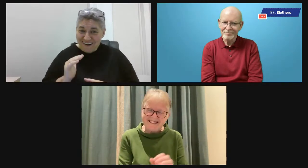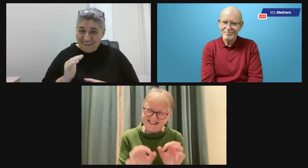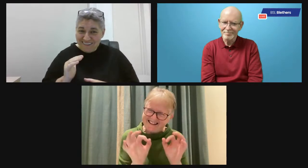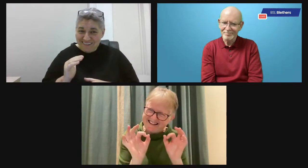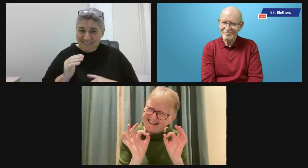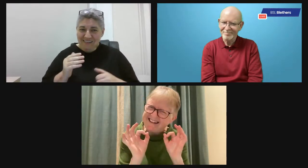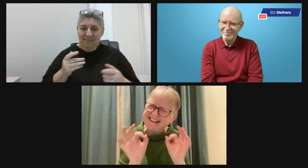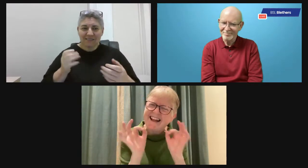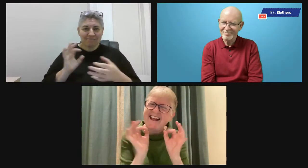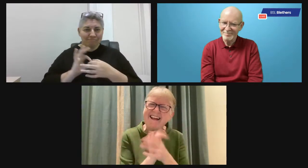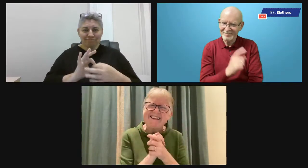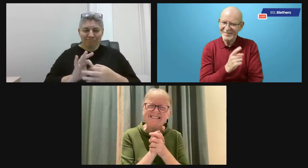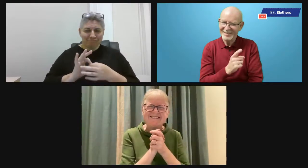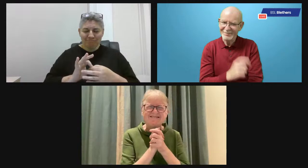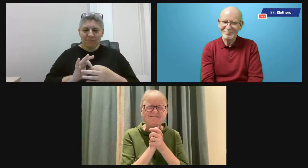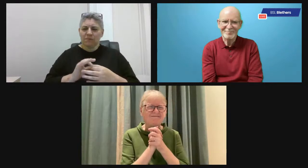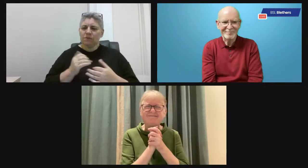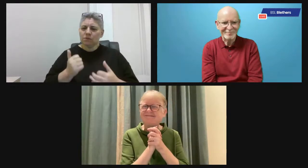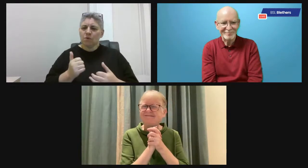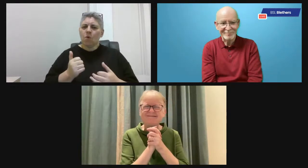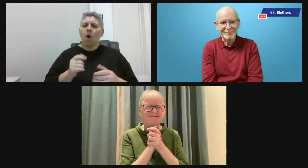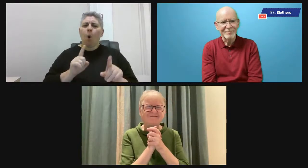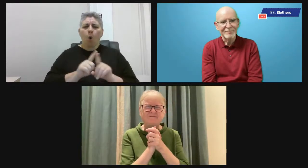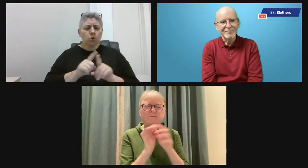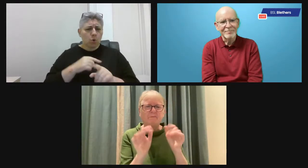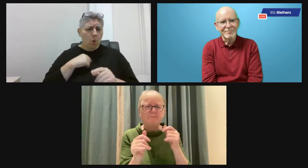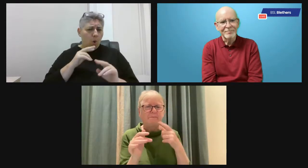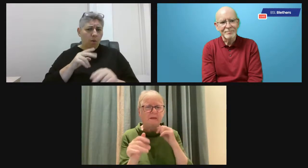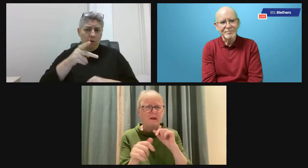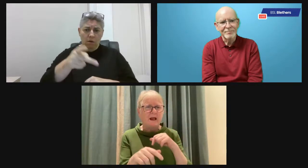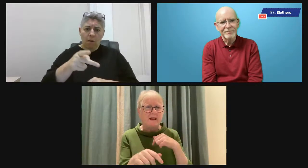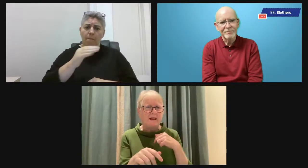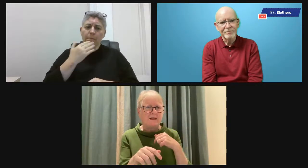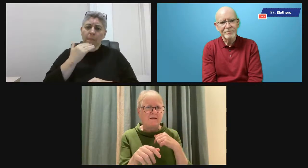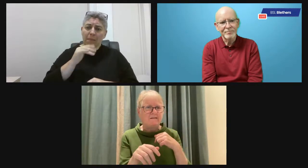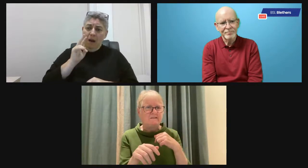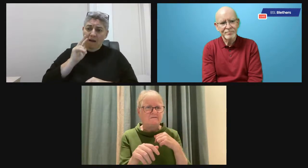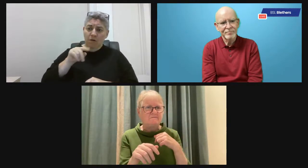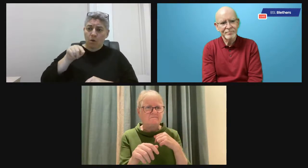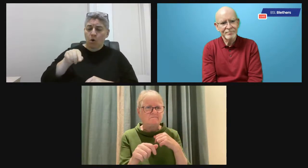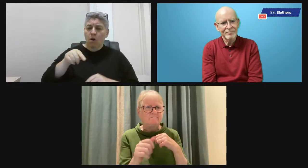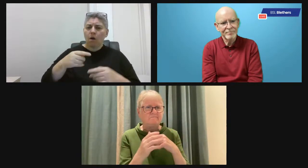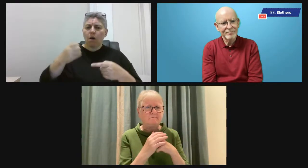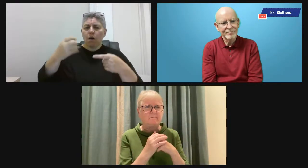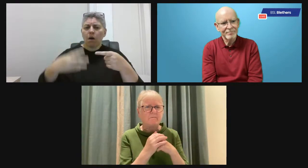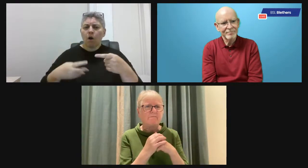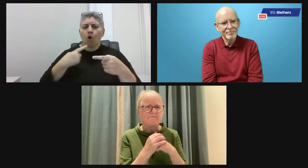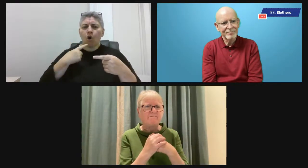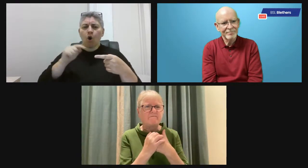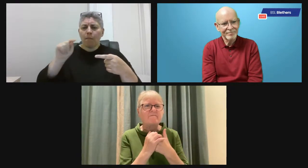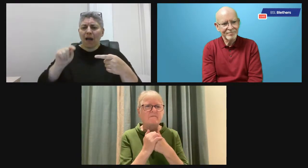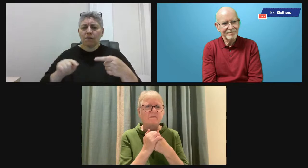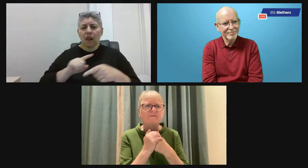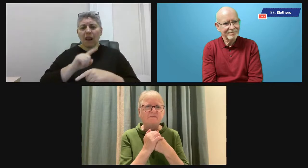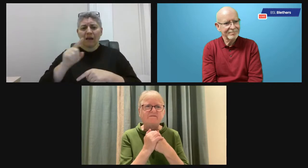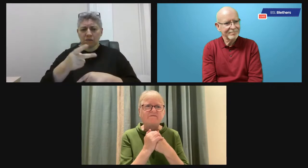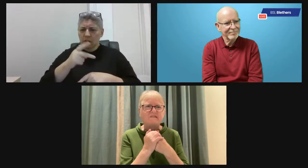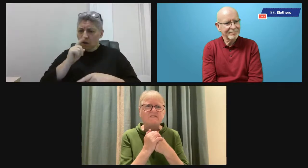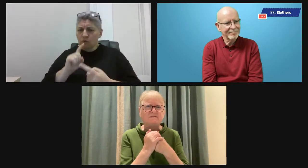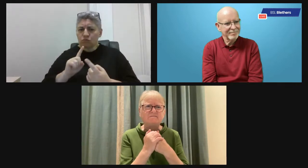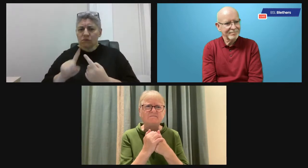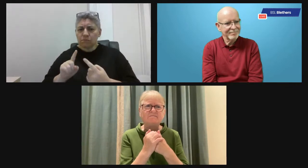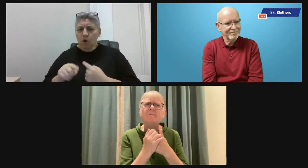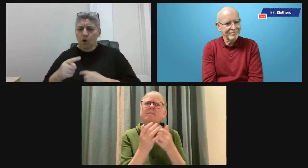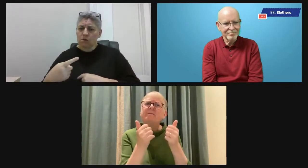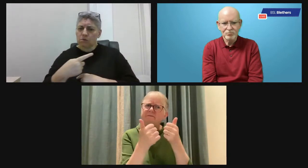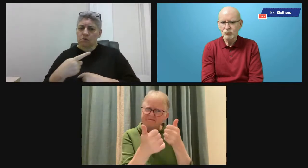start to increase, and maybe this family's just going to give birth to lots of new little tutors. But to people